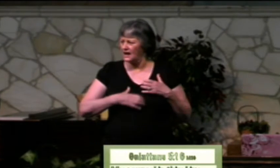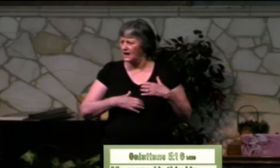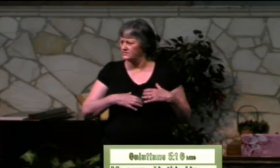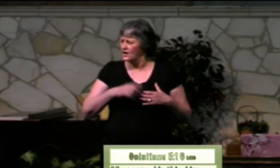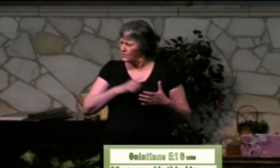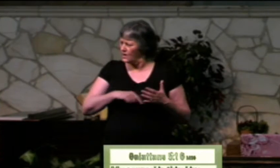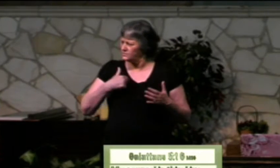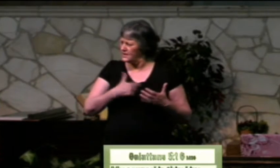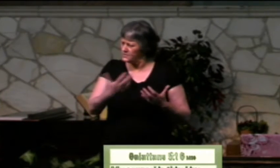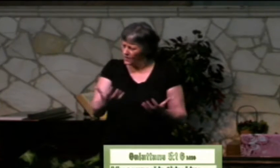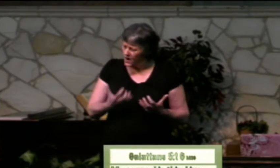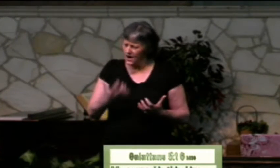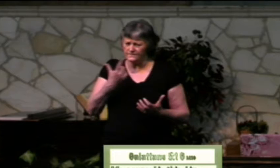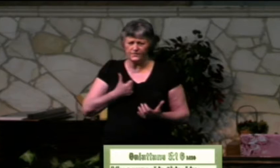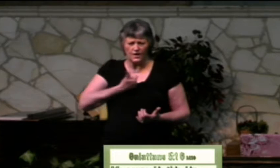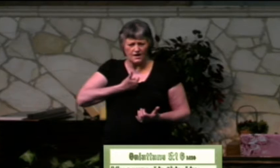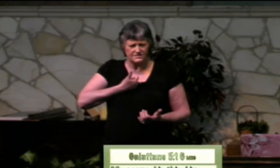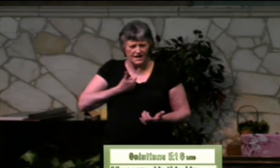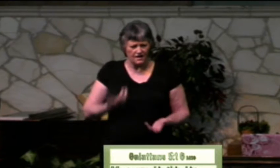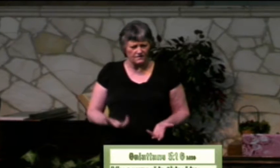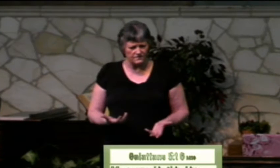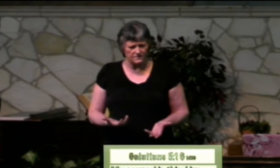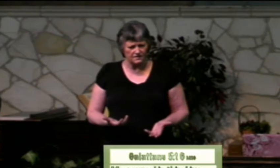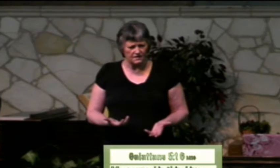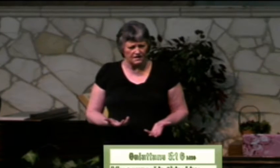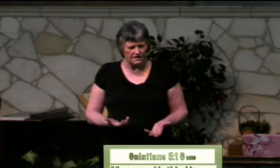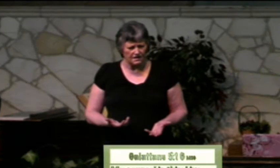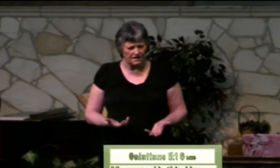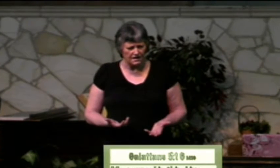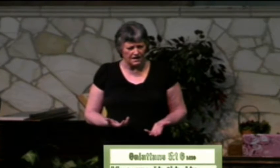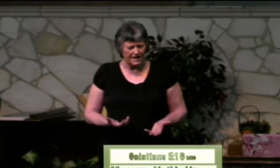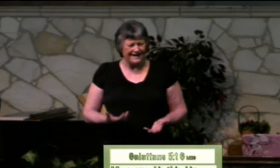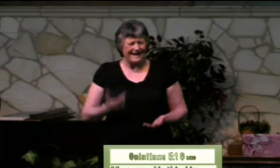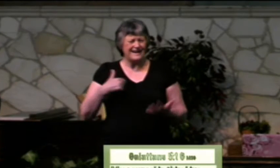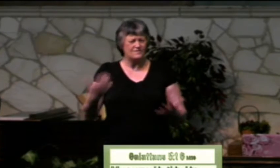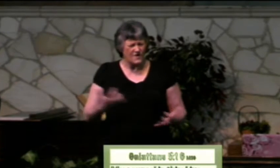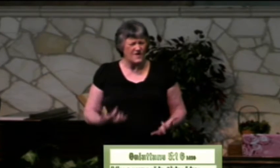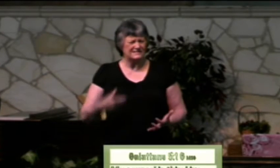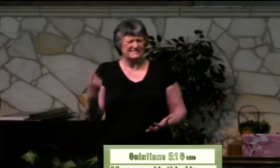desires, what we want for ourselves. I want